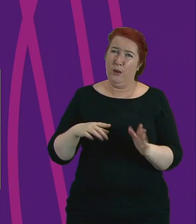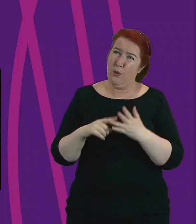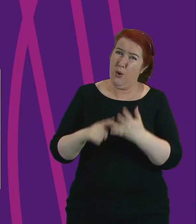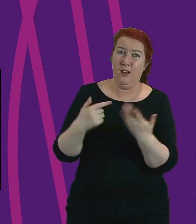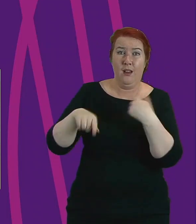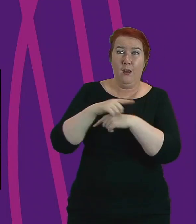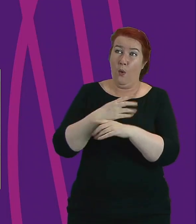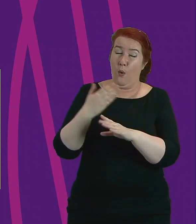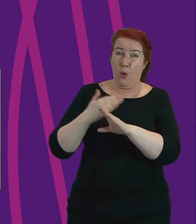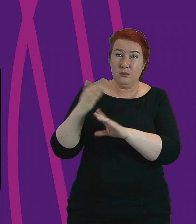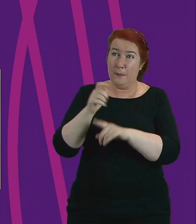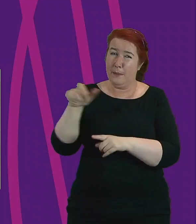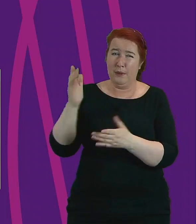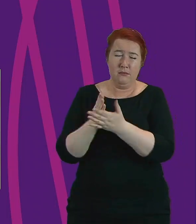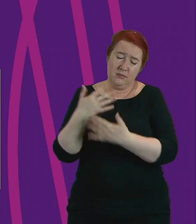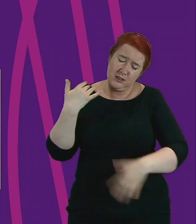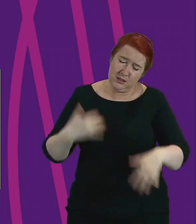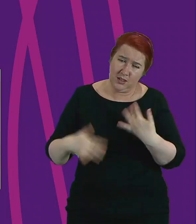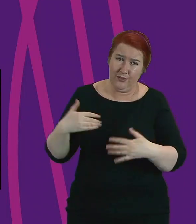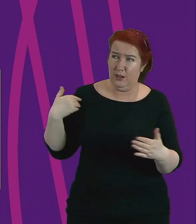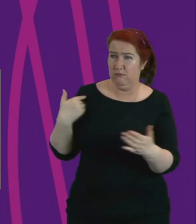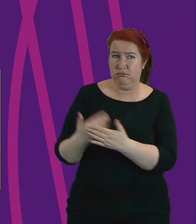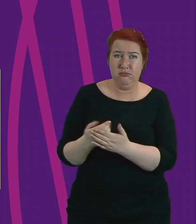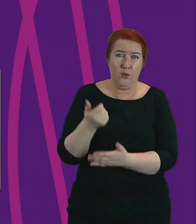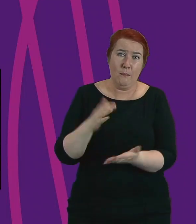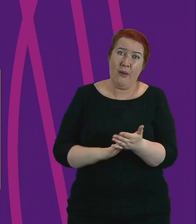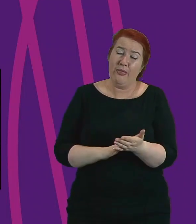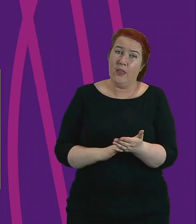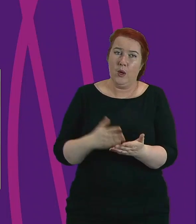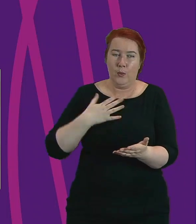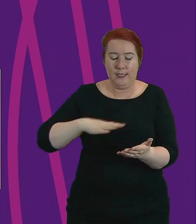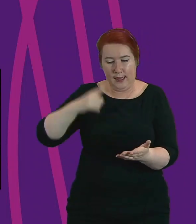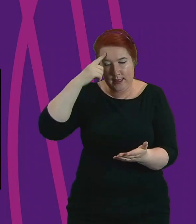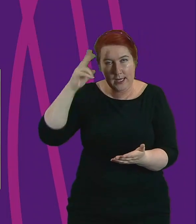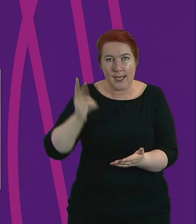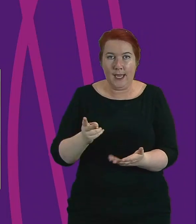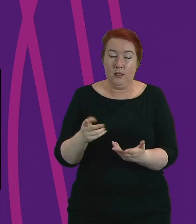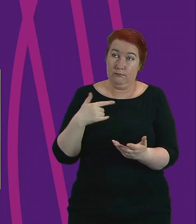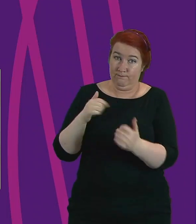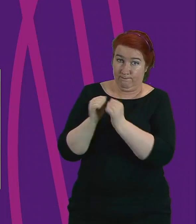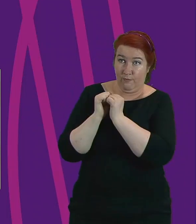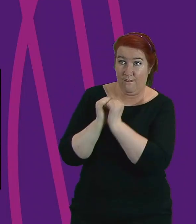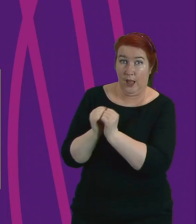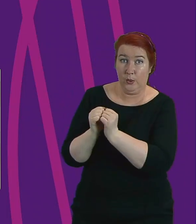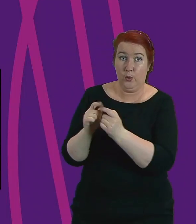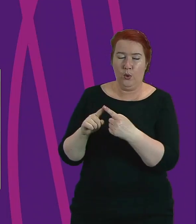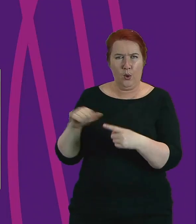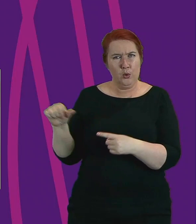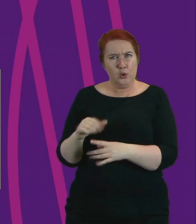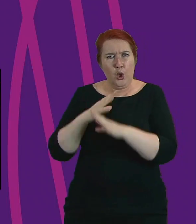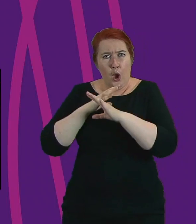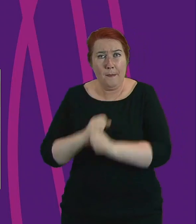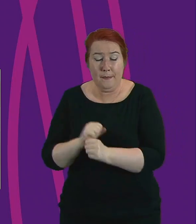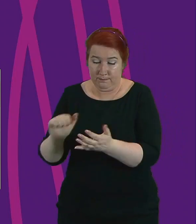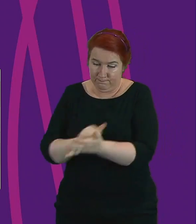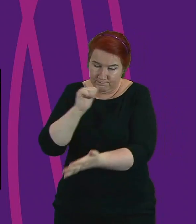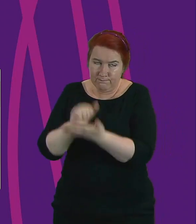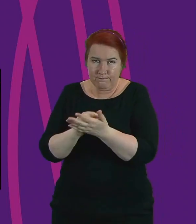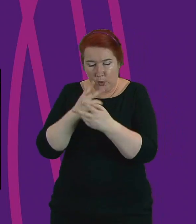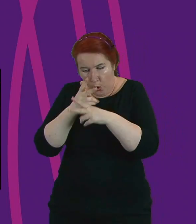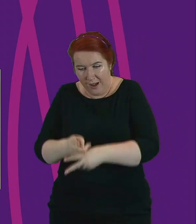suffered immeasurably in the past few months, to rethink how we value them, to commit to properly look after all our older